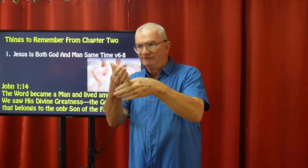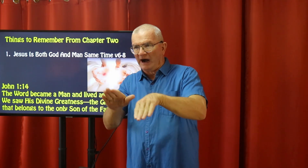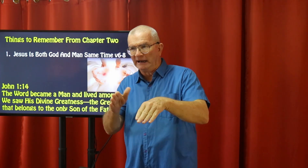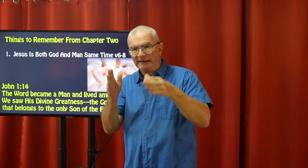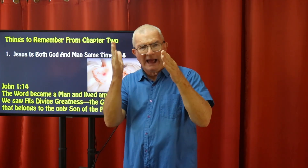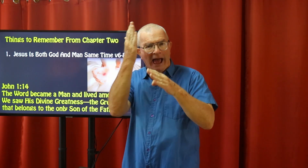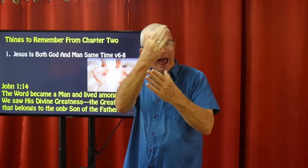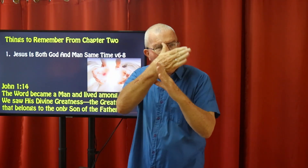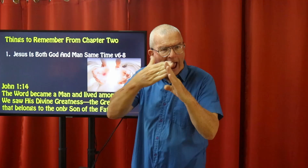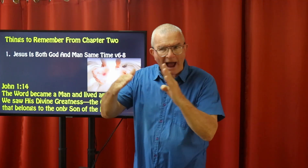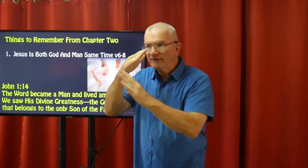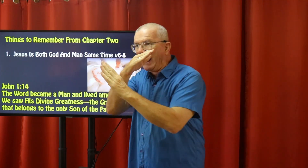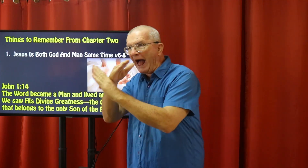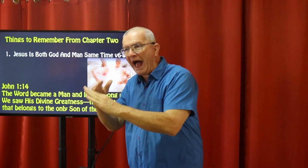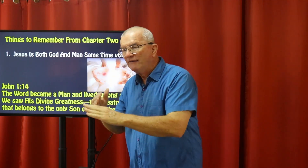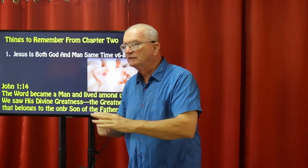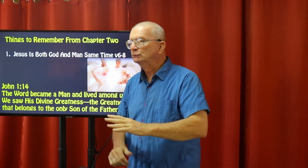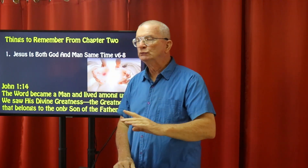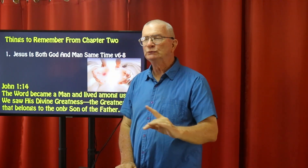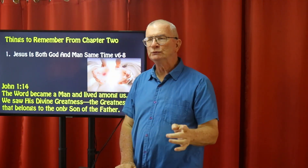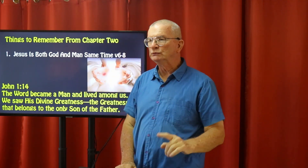He wasn't divided half and half. No.